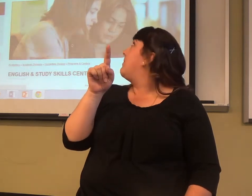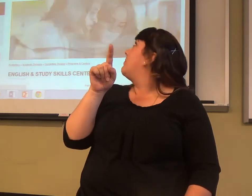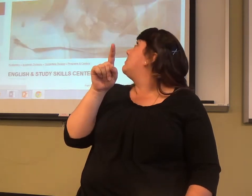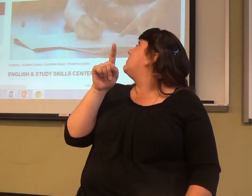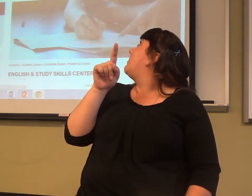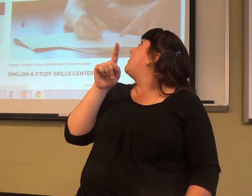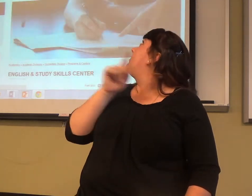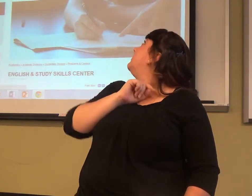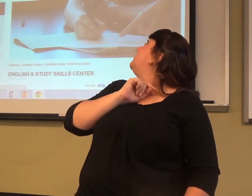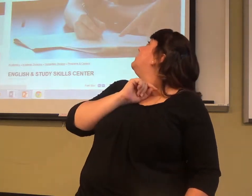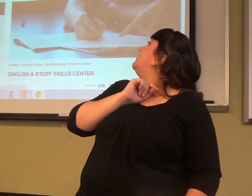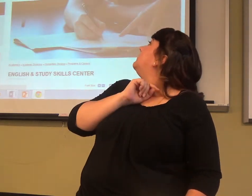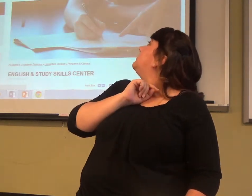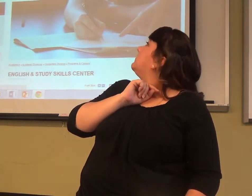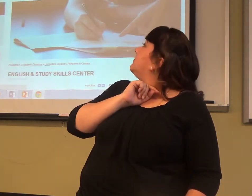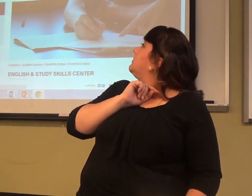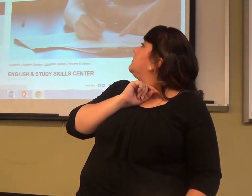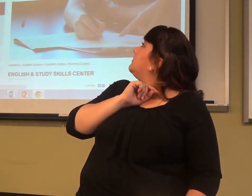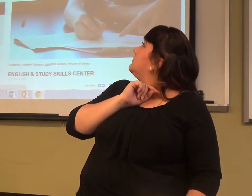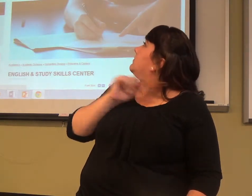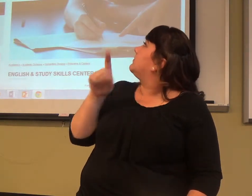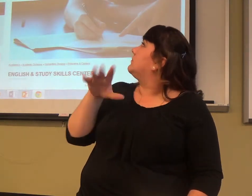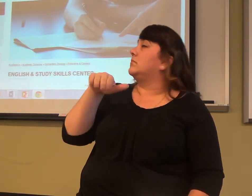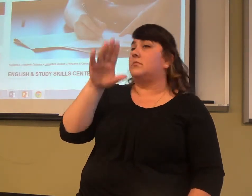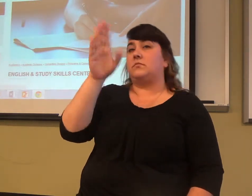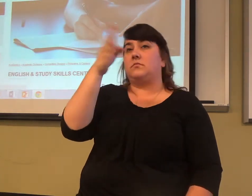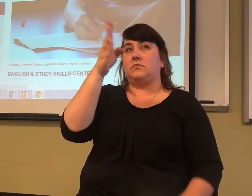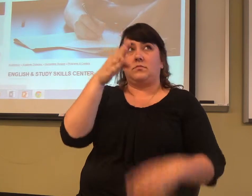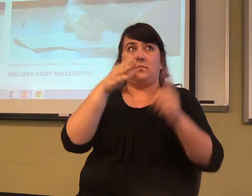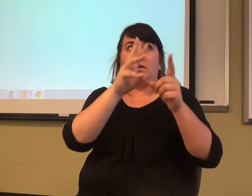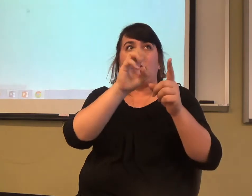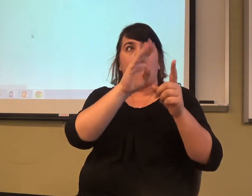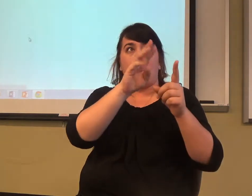MPC website, right next to your WebReg portal.